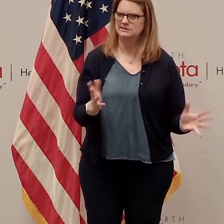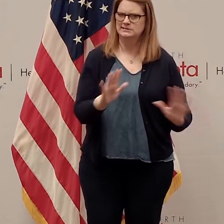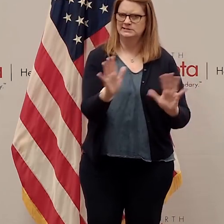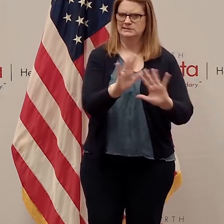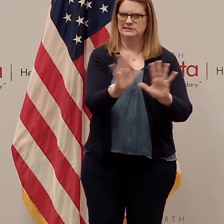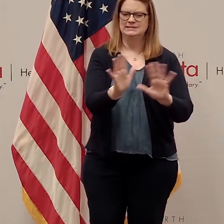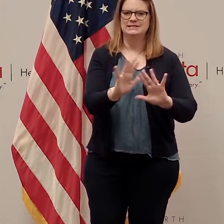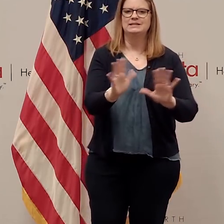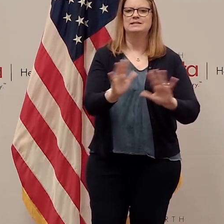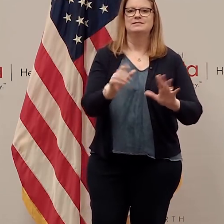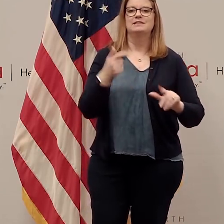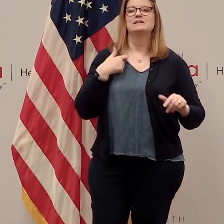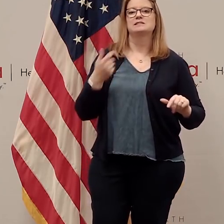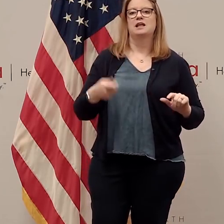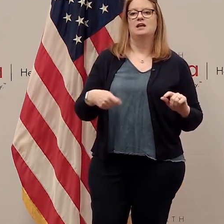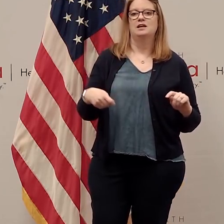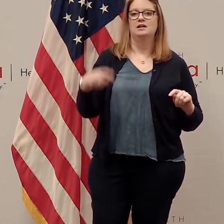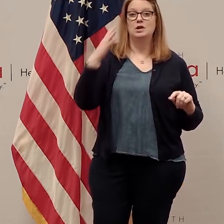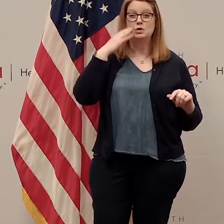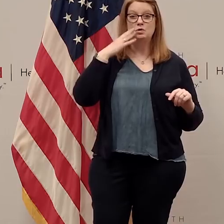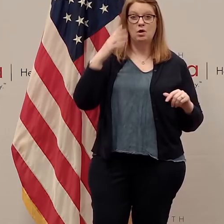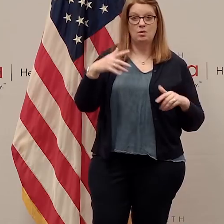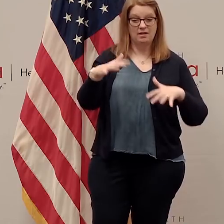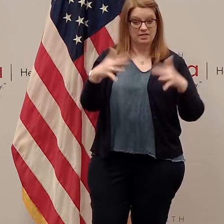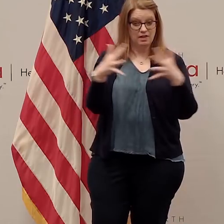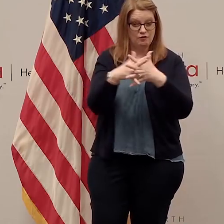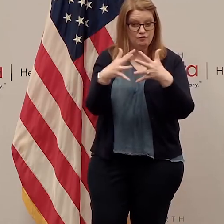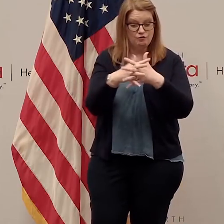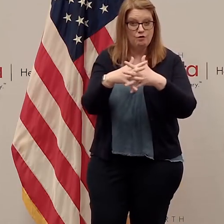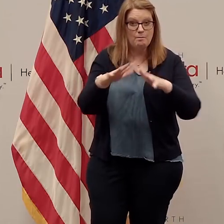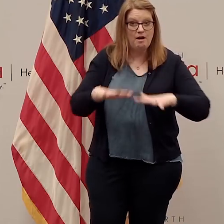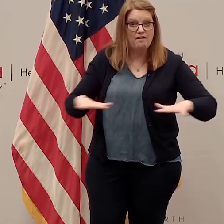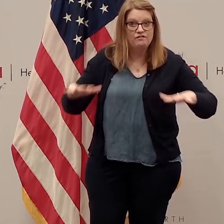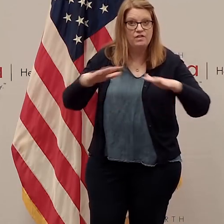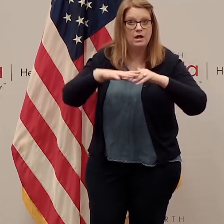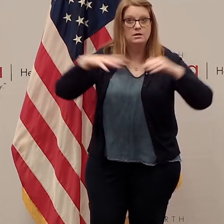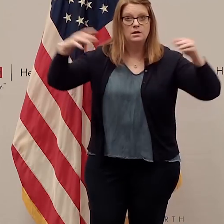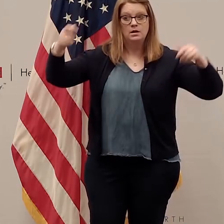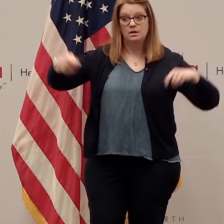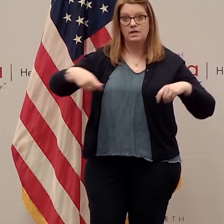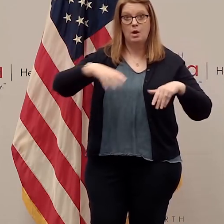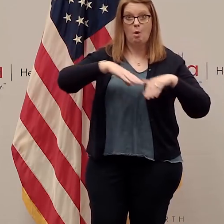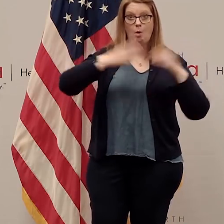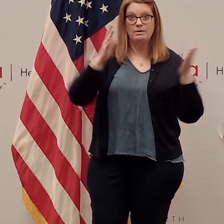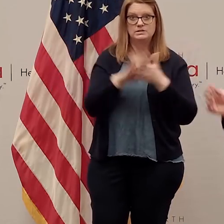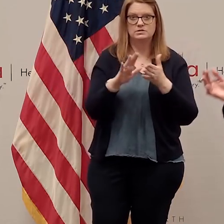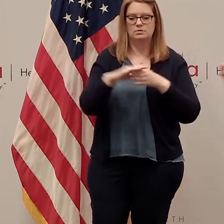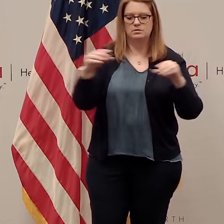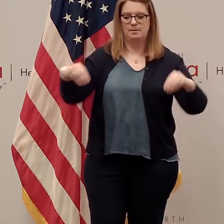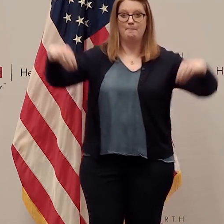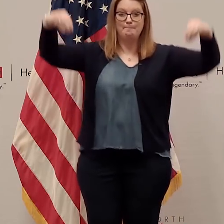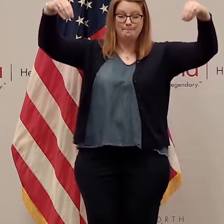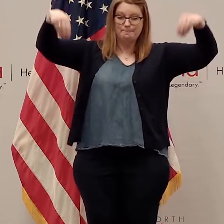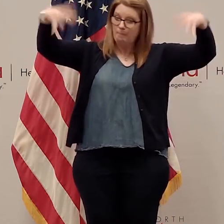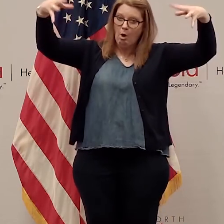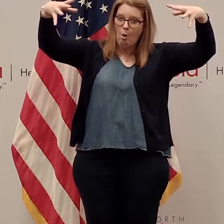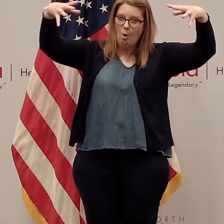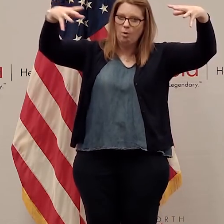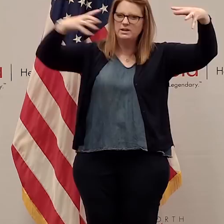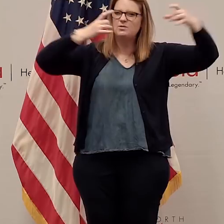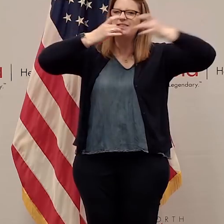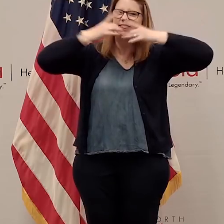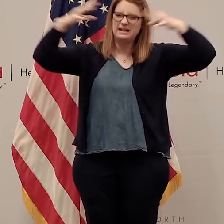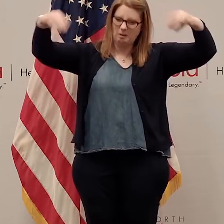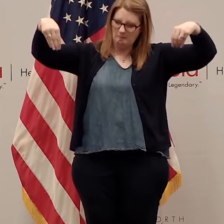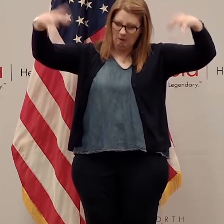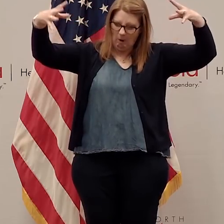the dimmer switch. That's like turning on the stadium lights at midnight when you say reopen schools, because all of a sudden, bang, 110,000